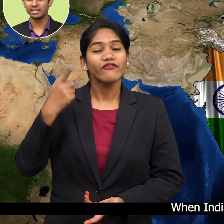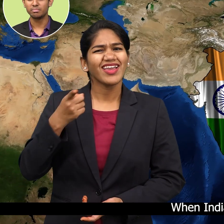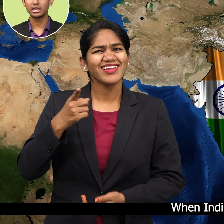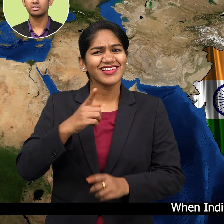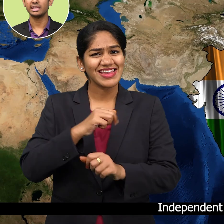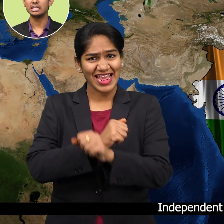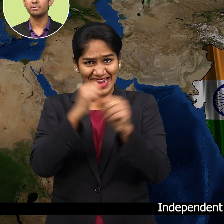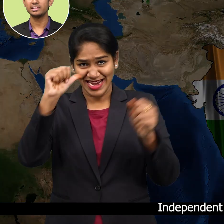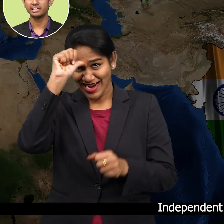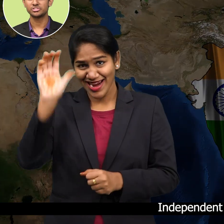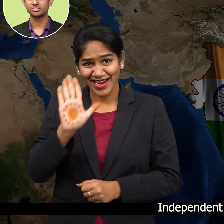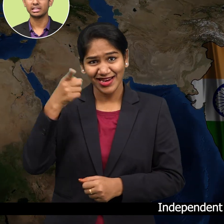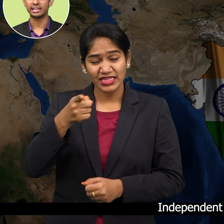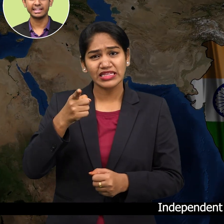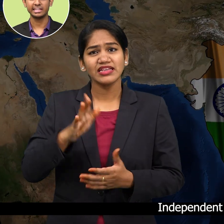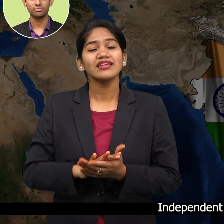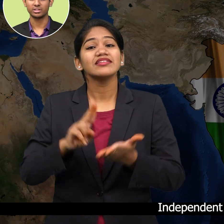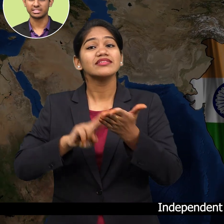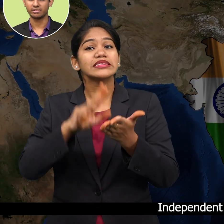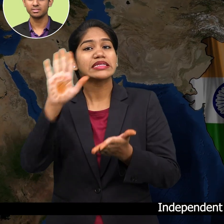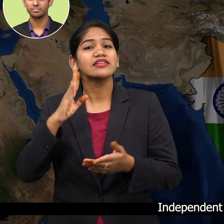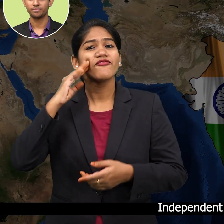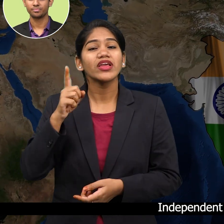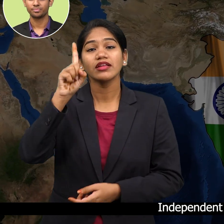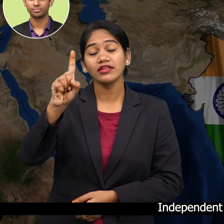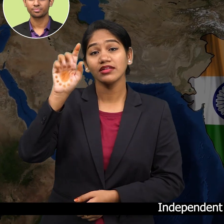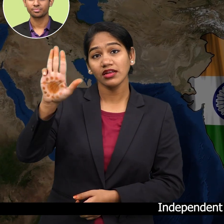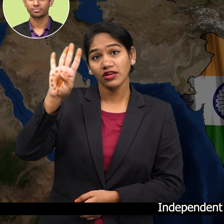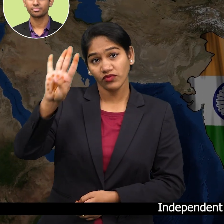When India became an independent nation in 1947,